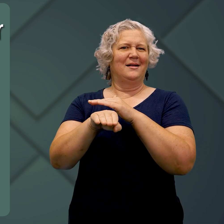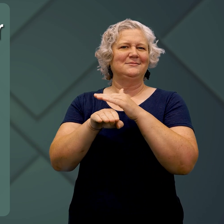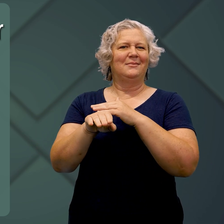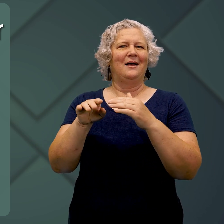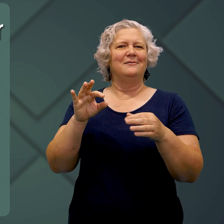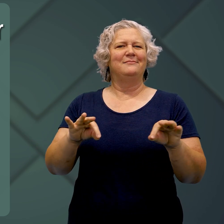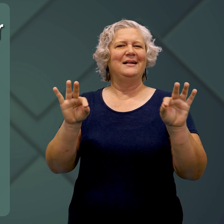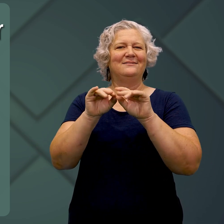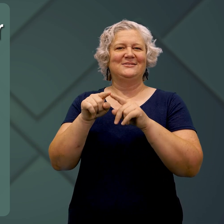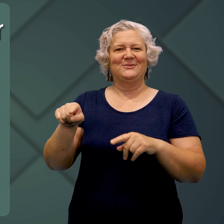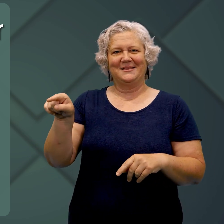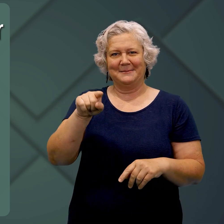meaningful to them.